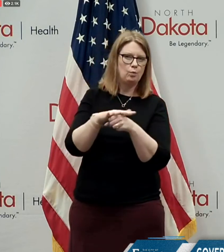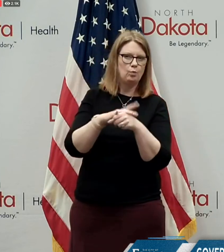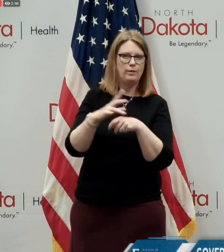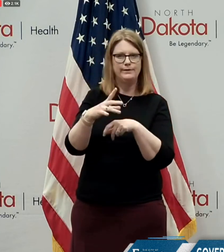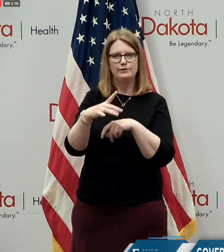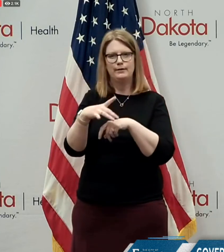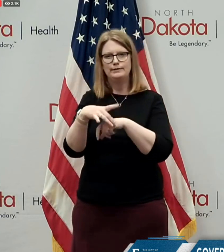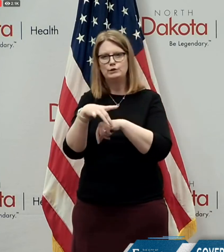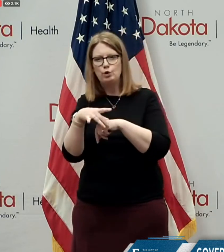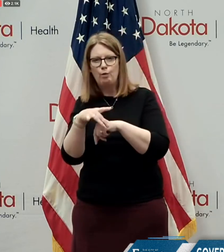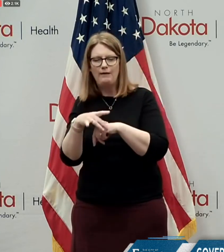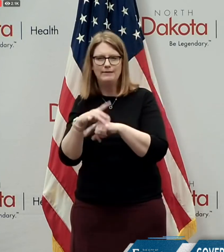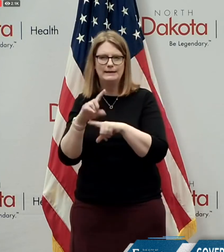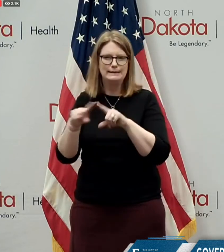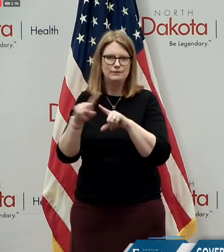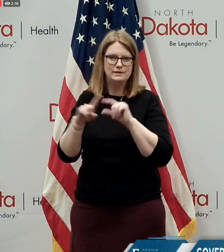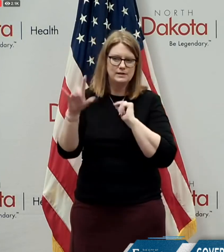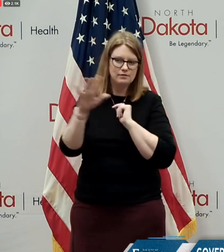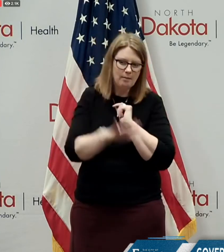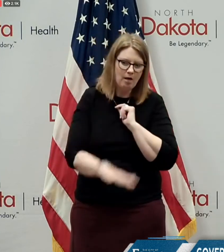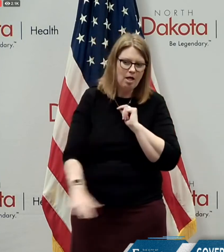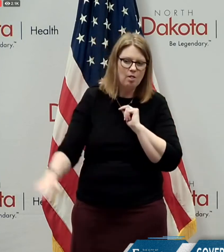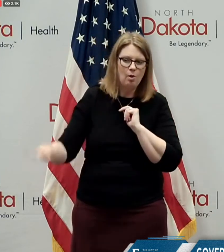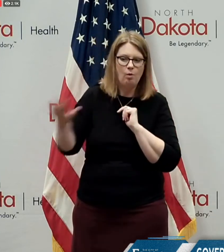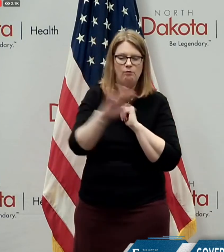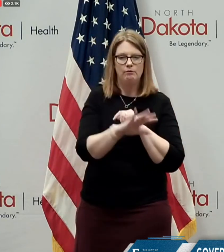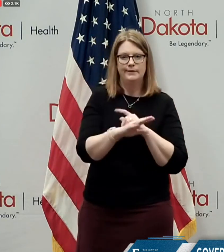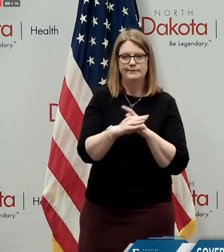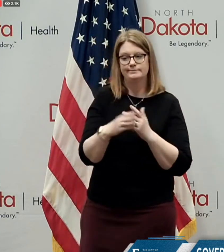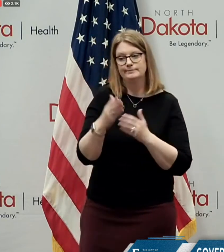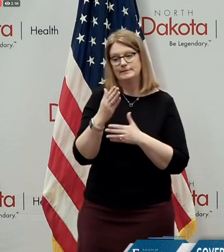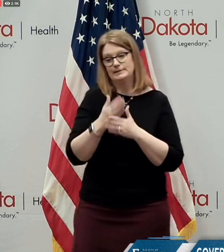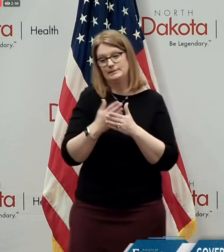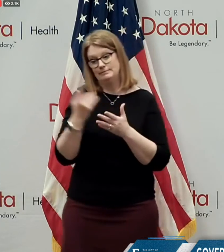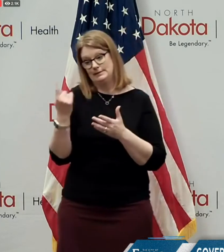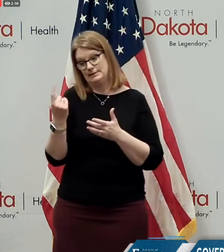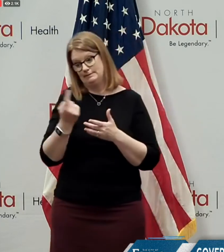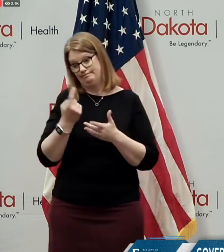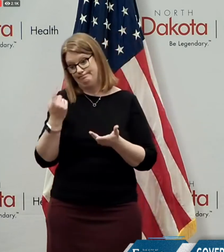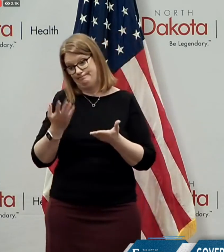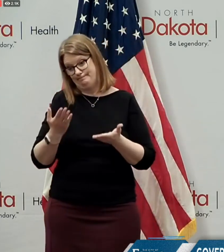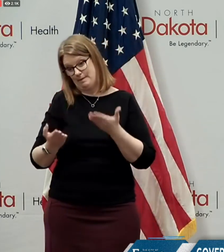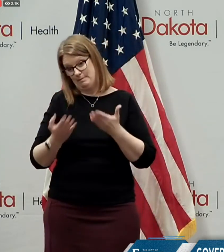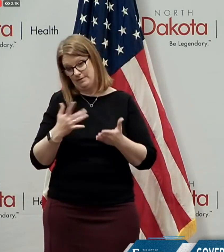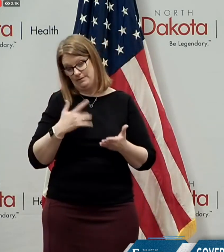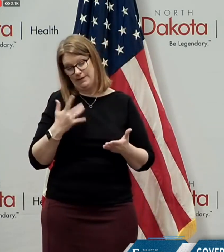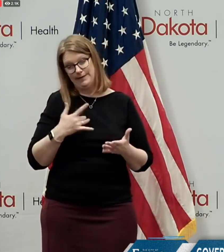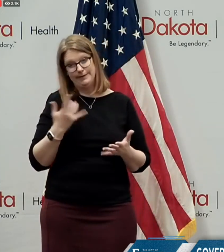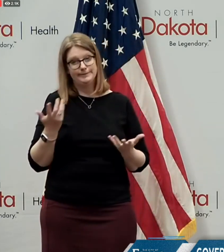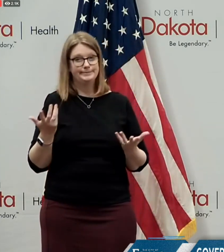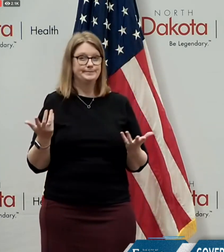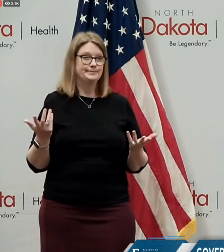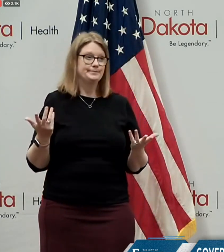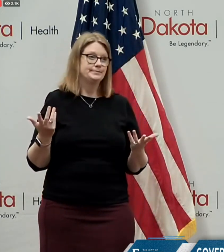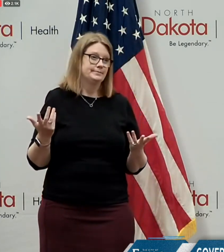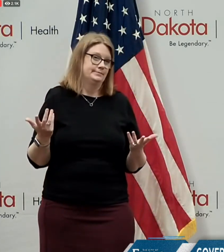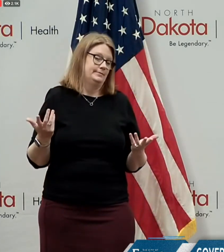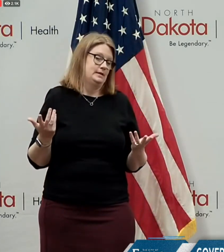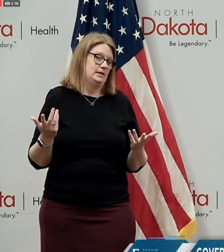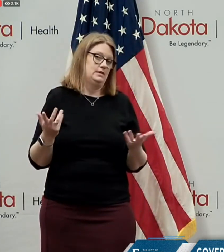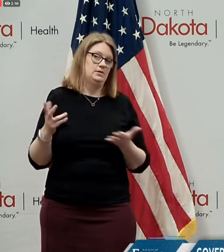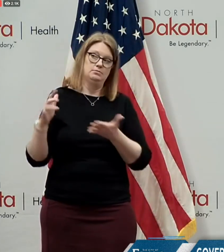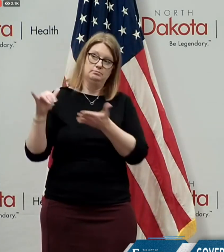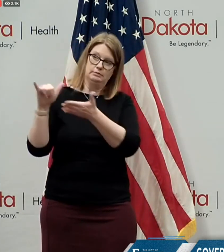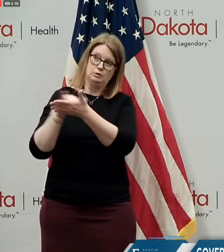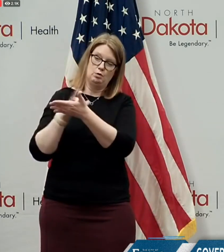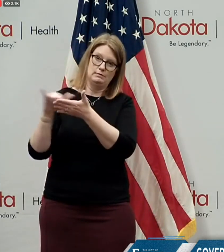differences around the globe. Some might suggest that this is the difference between, say, New York